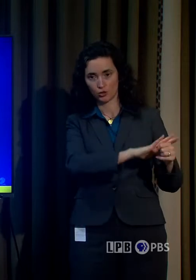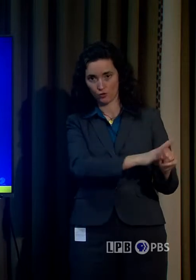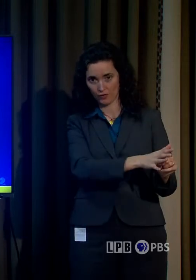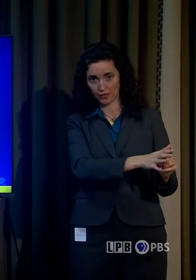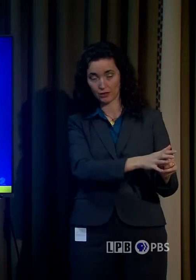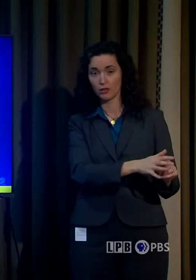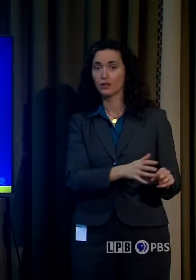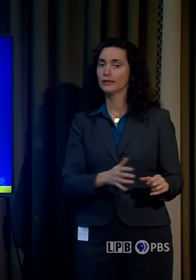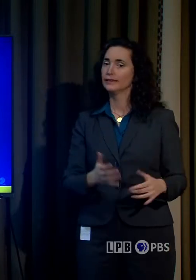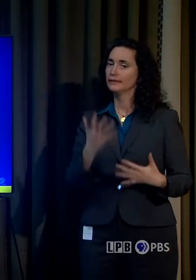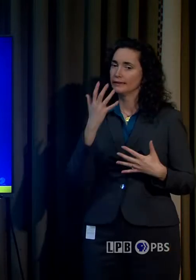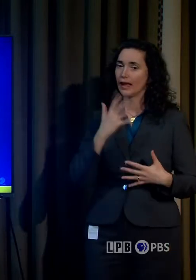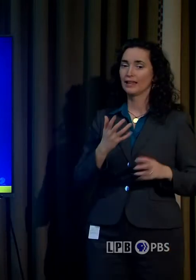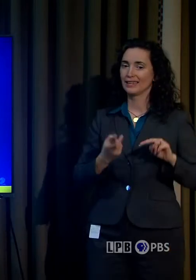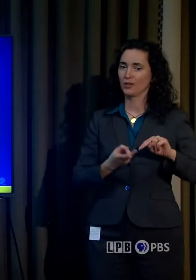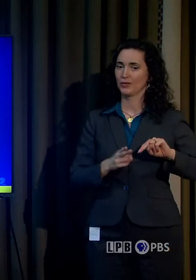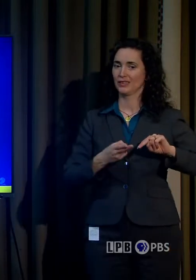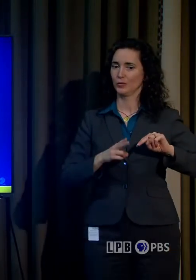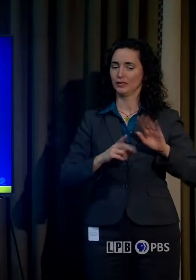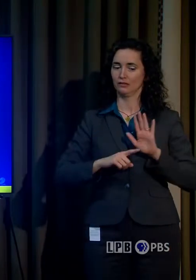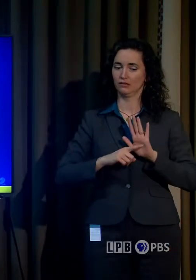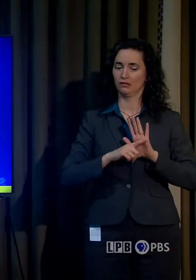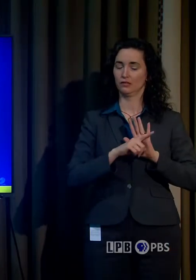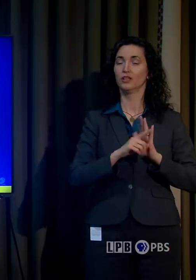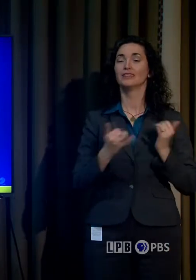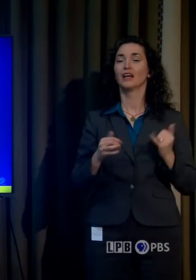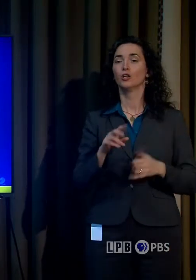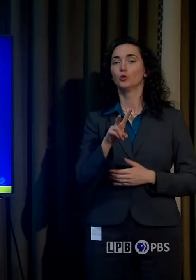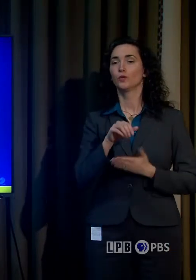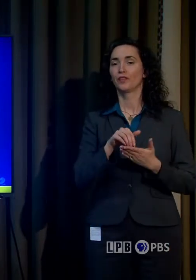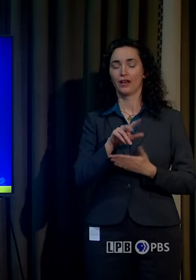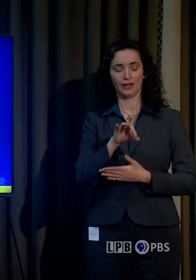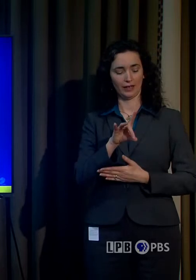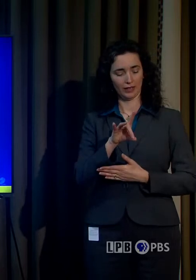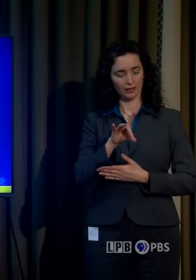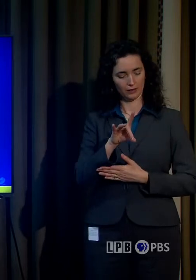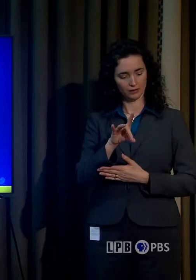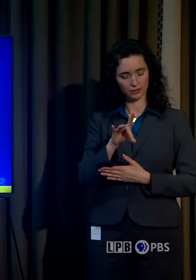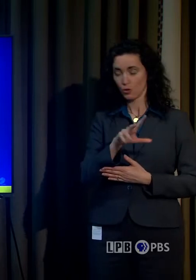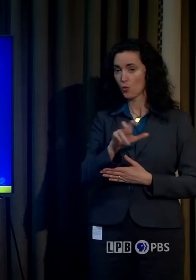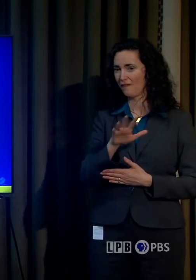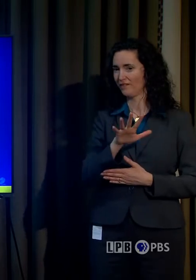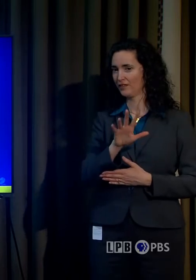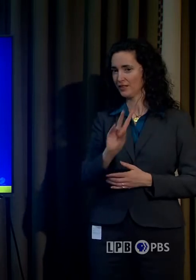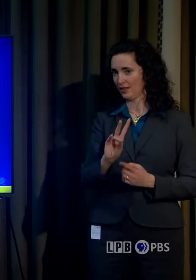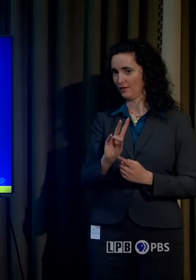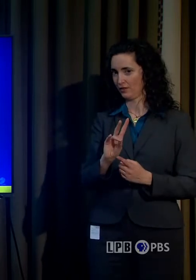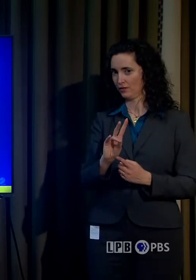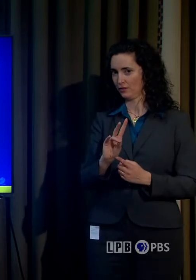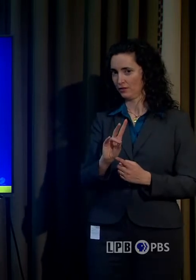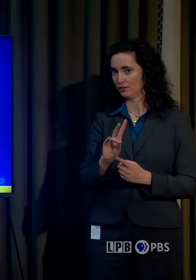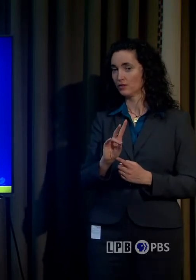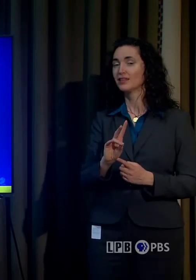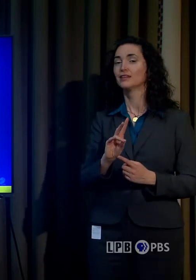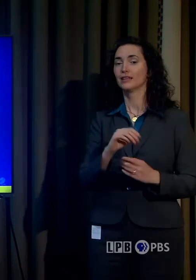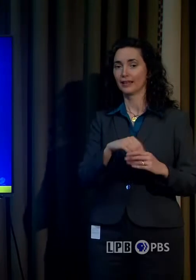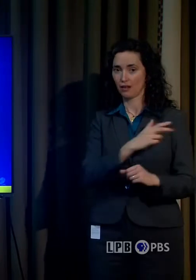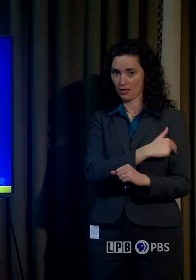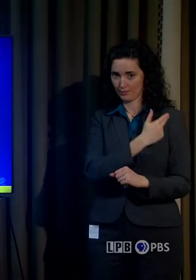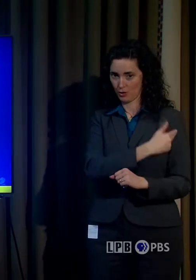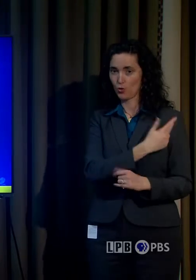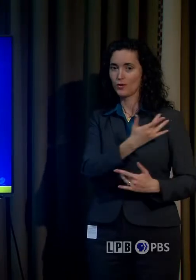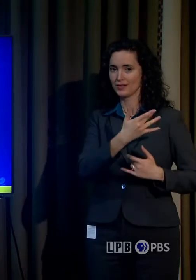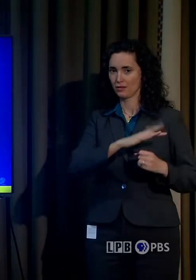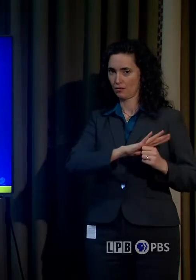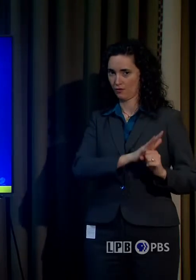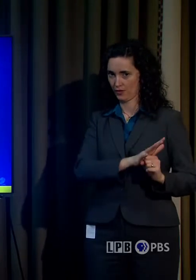continue to go up. Today, there are 2,367 patients with COVID in inpatient beds throughout the state. That